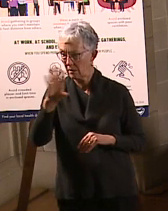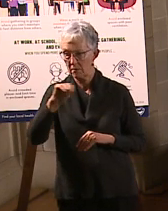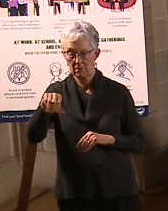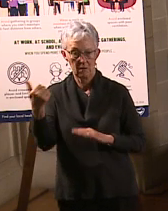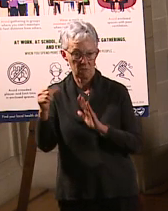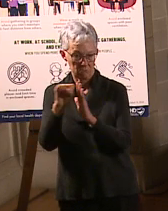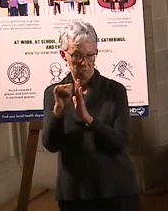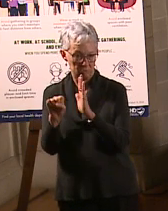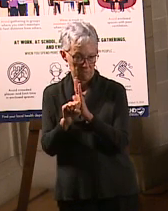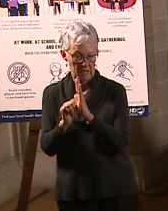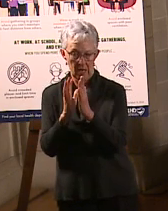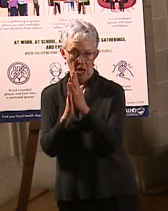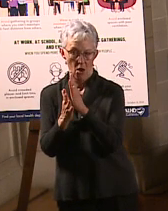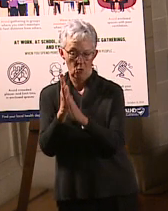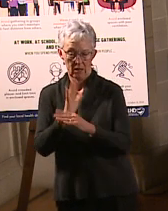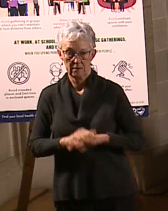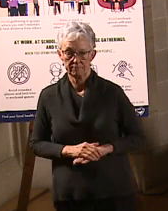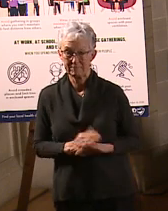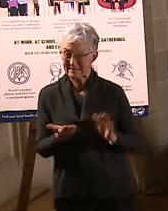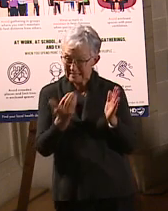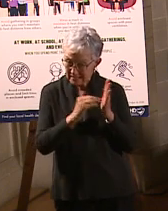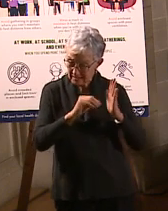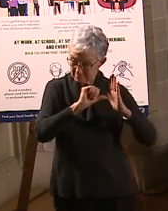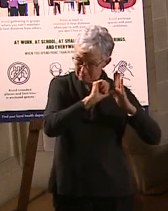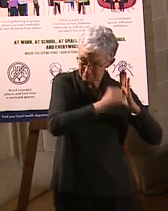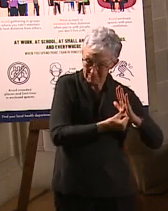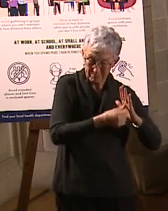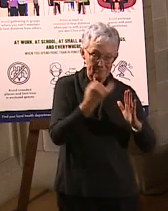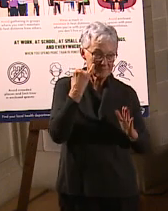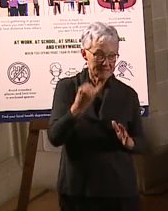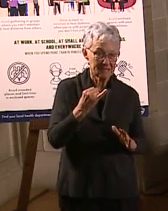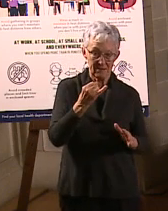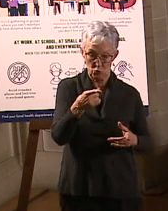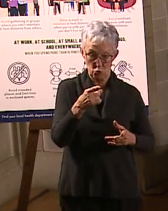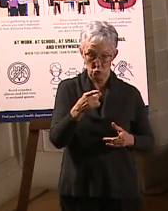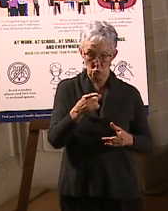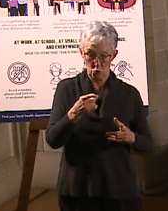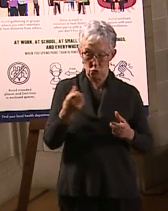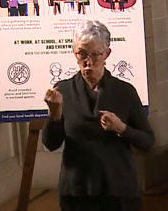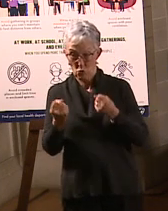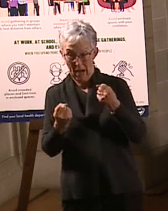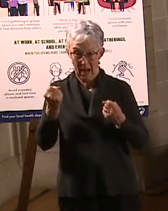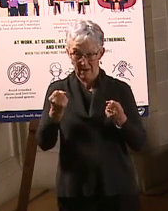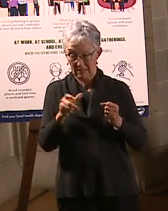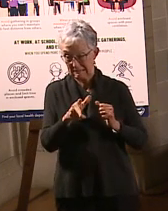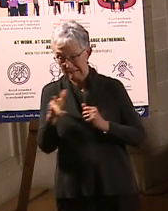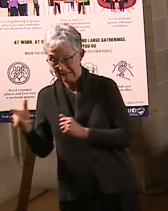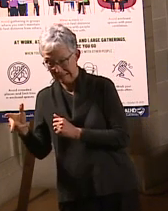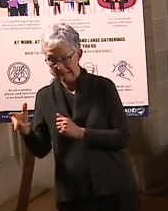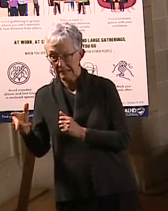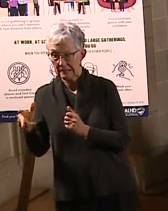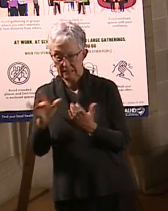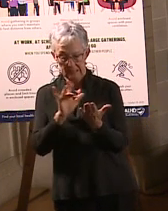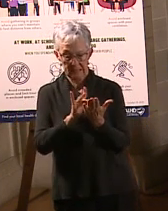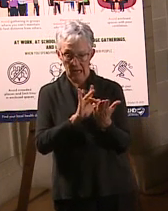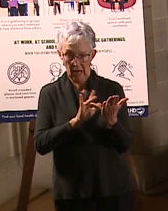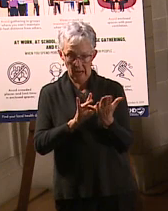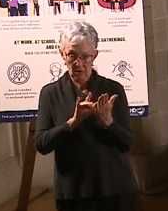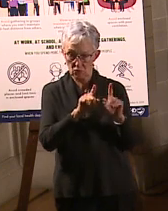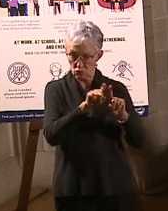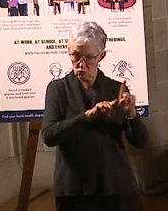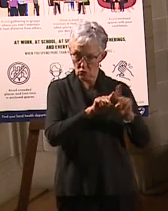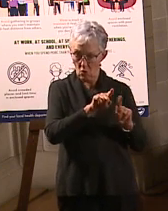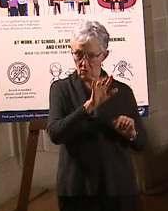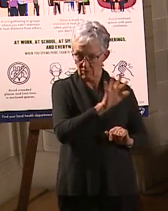Again, I have to reiterate, if you become stranded or have any other type of emergency, star 55 on your cell phone